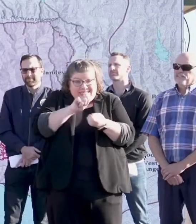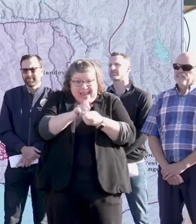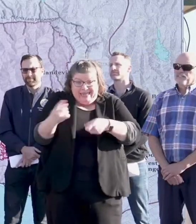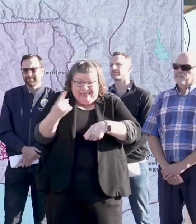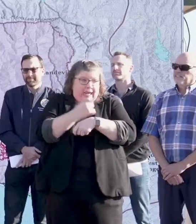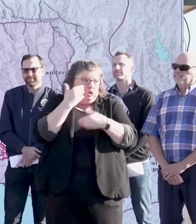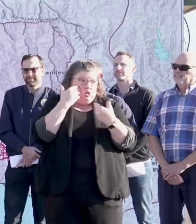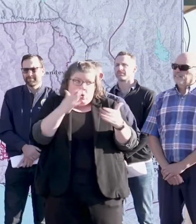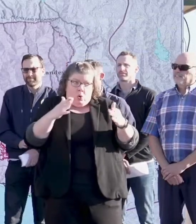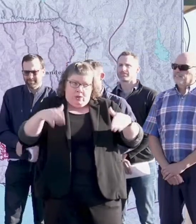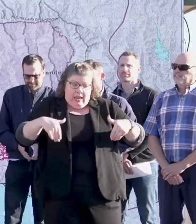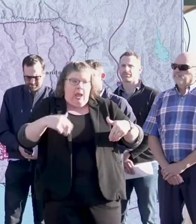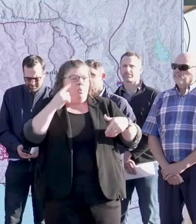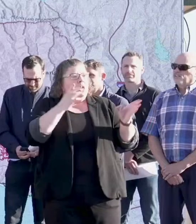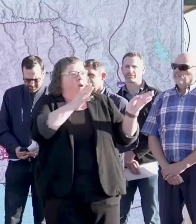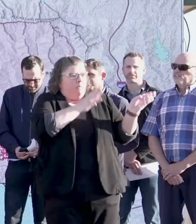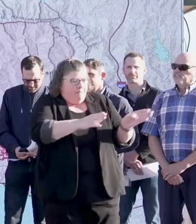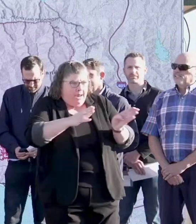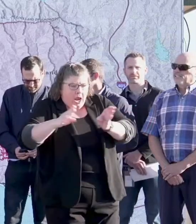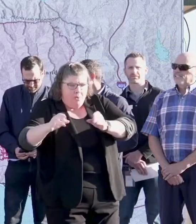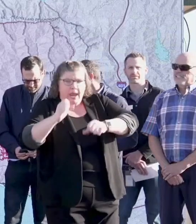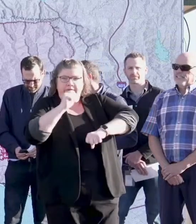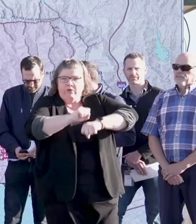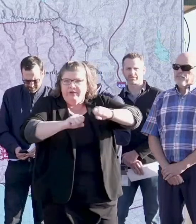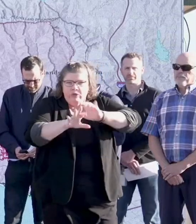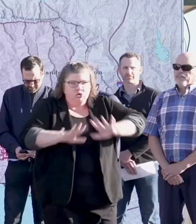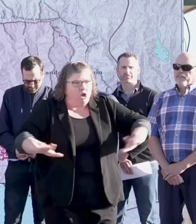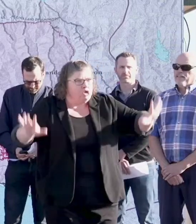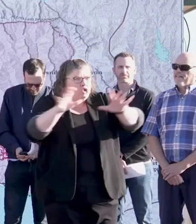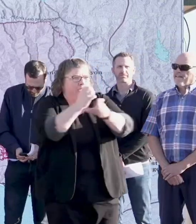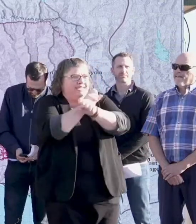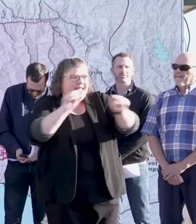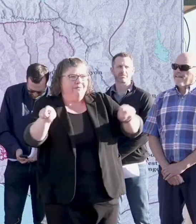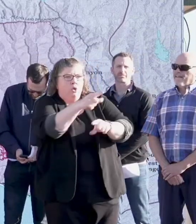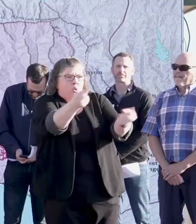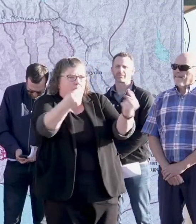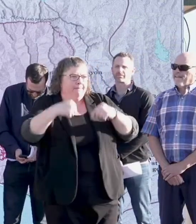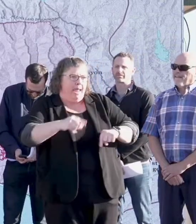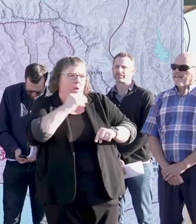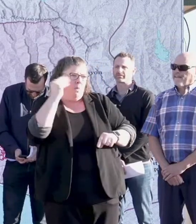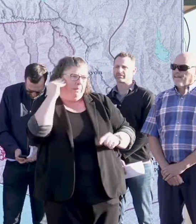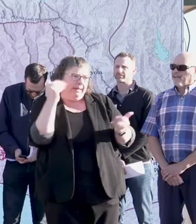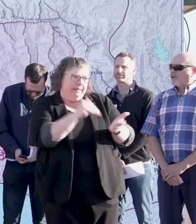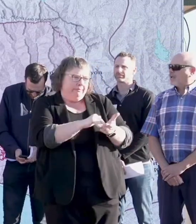mind, but we are preparing the infrastructure to get you back home. Thank you.